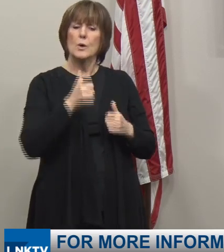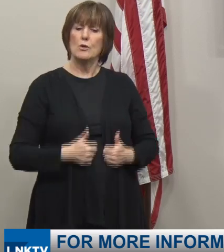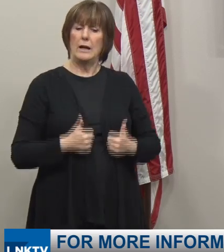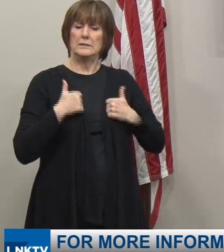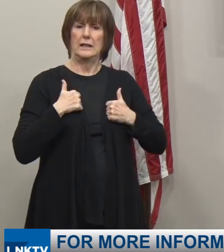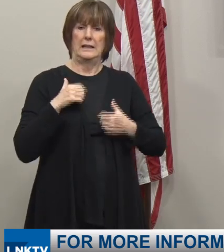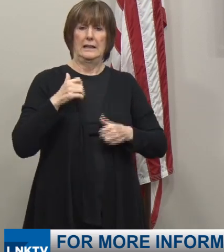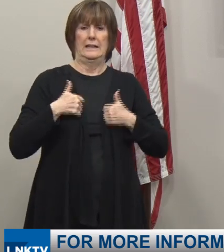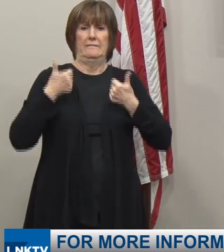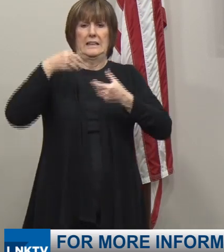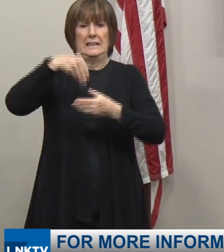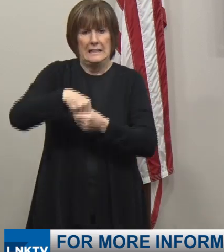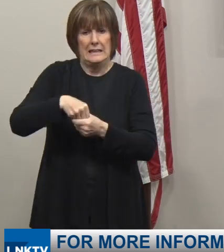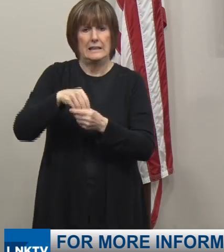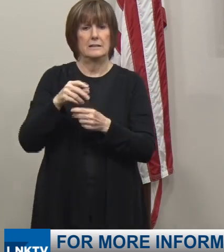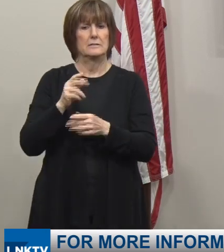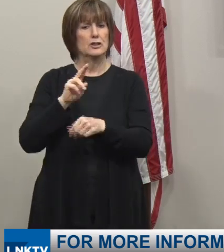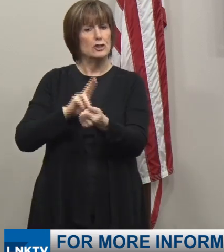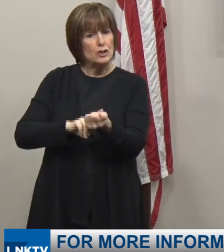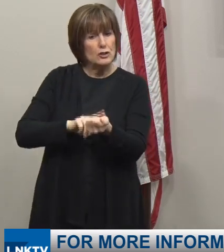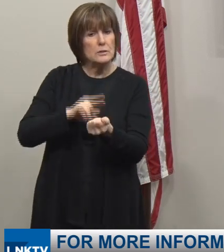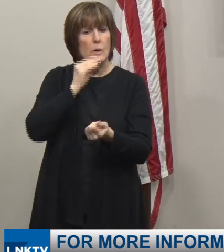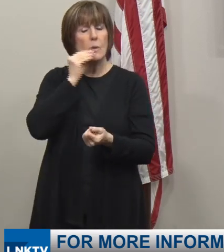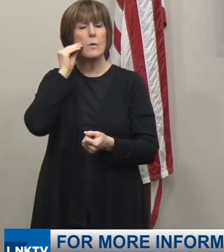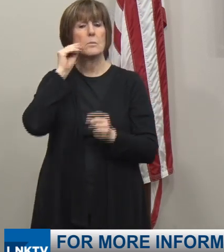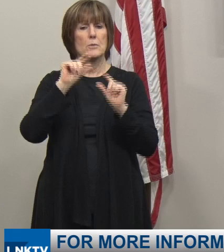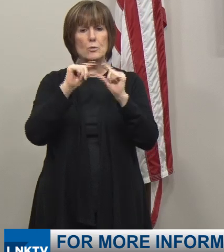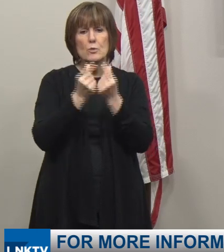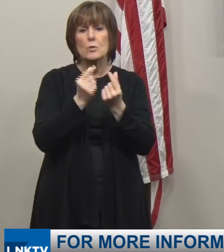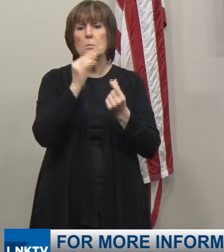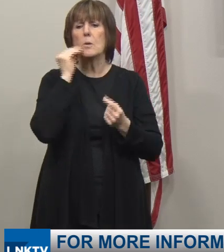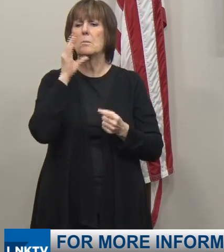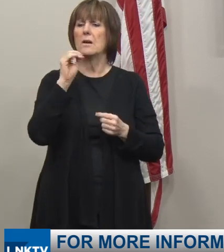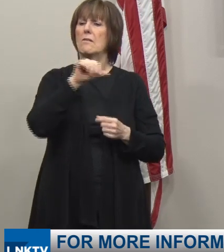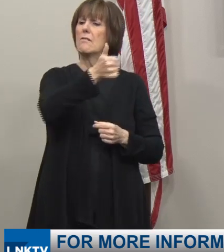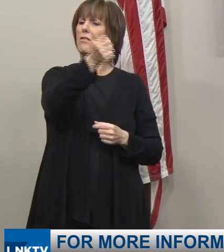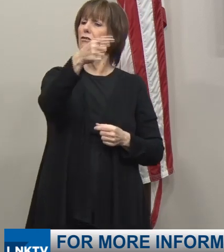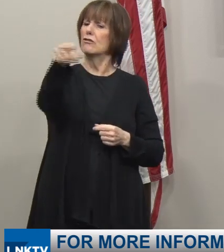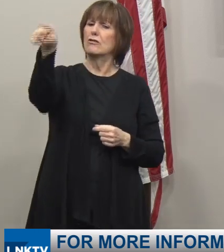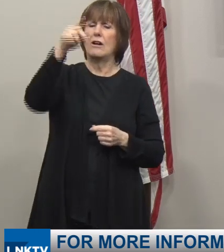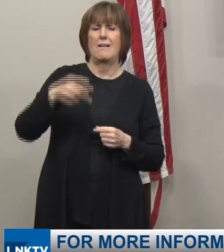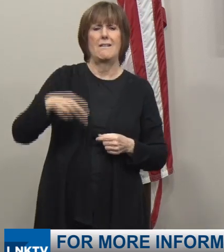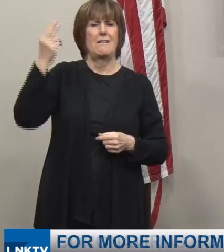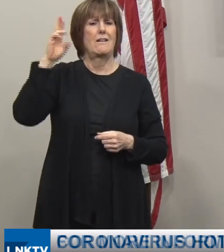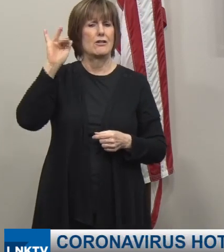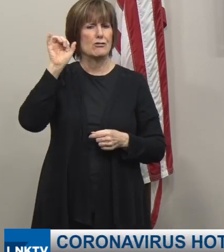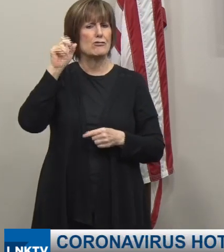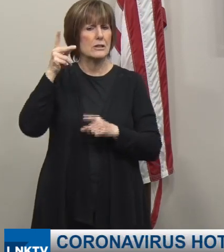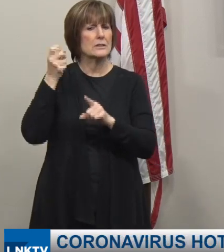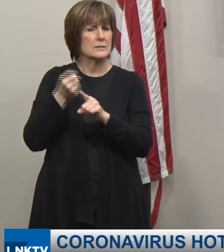nursing home and group homes and other vulnerable populations.